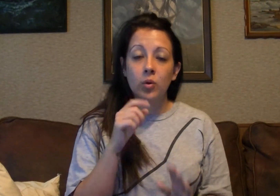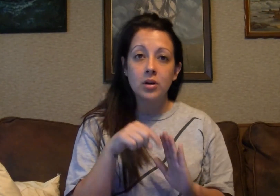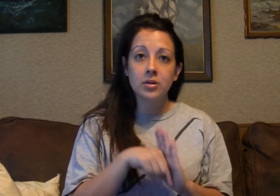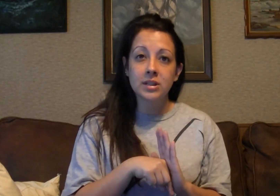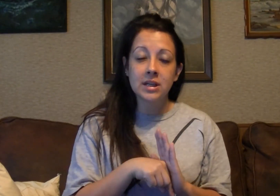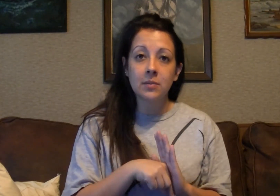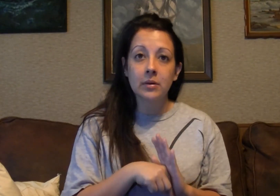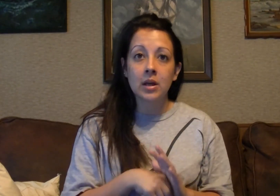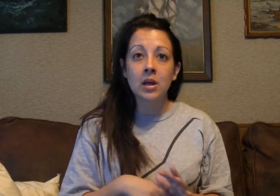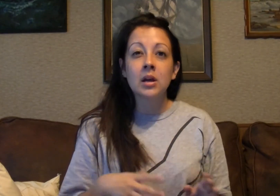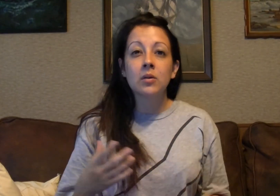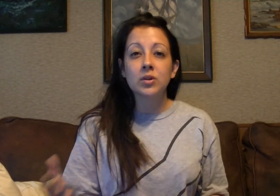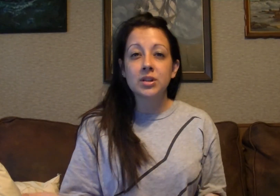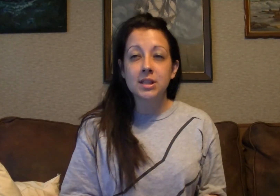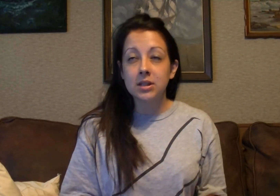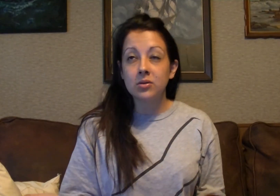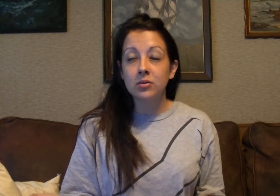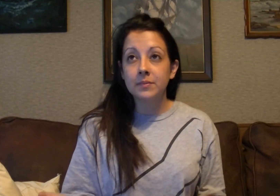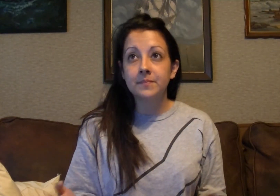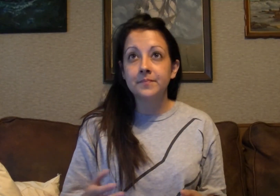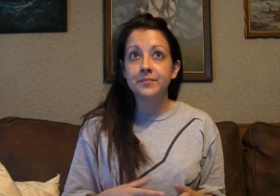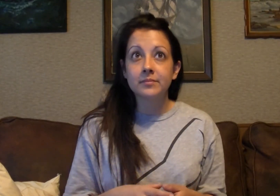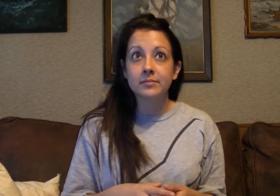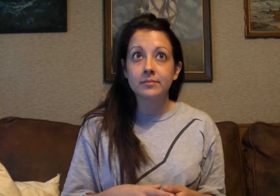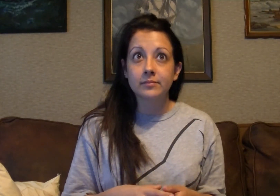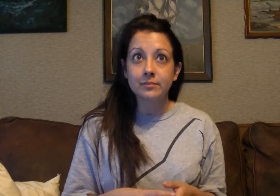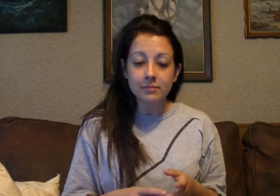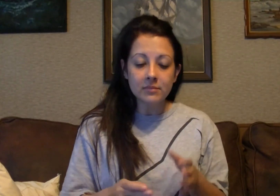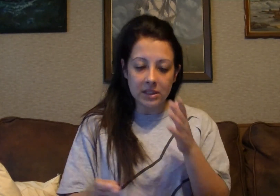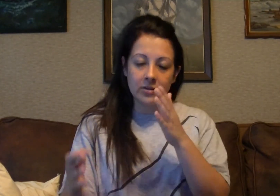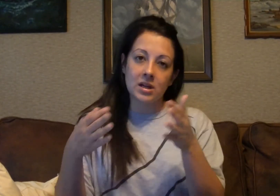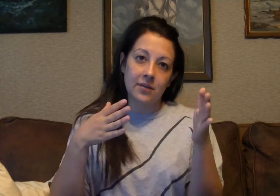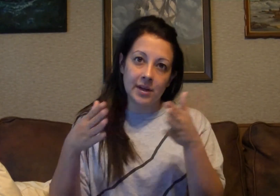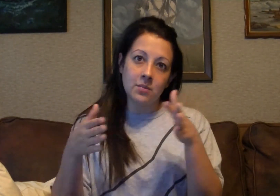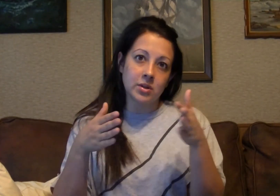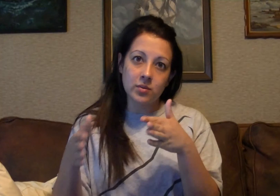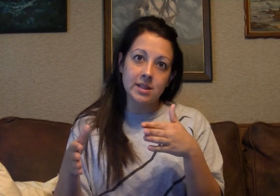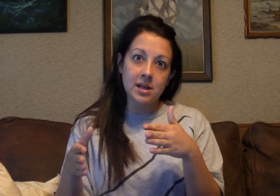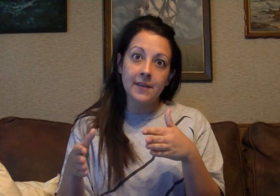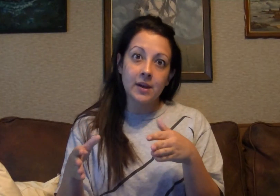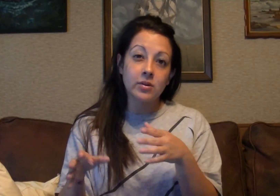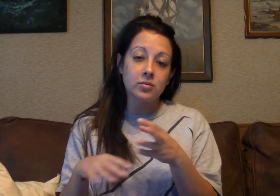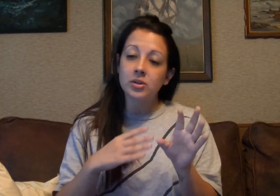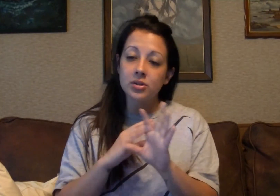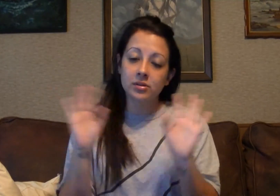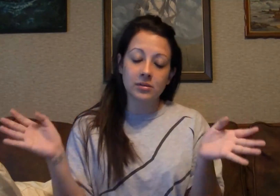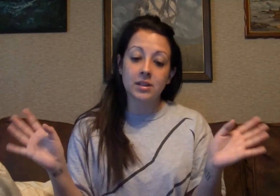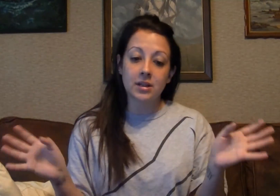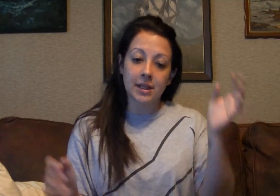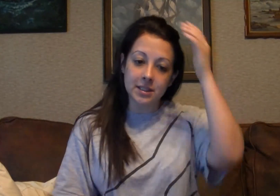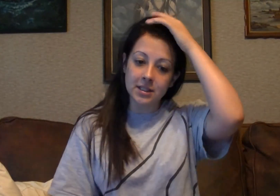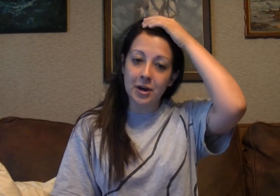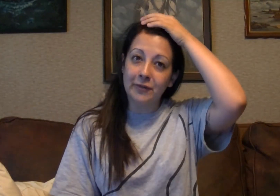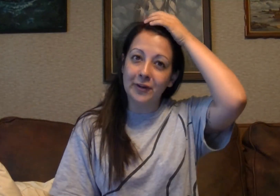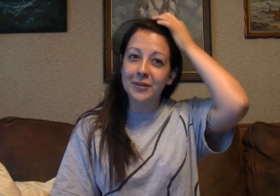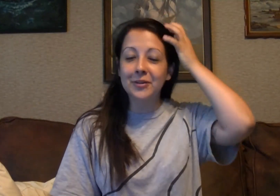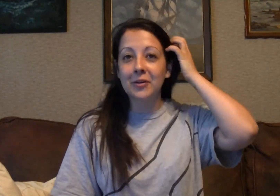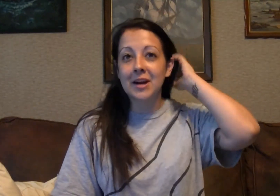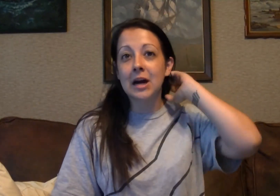water deep, which is still, there's kind of an in-between sign language, which is unnecessary for you to know right now,